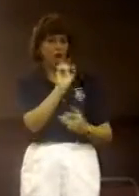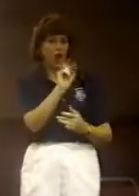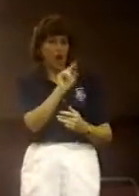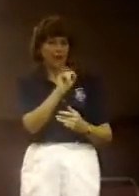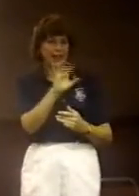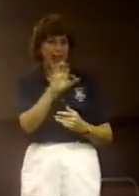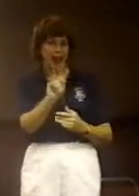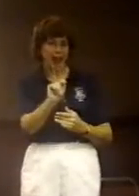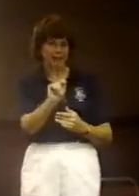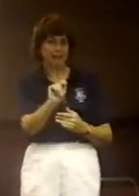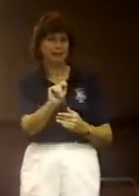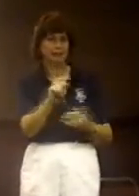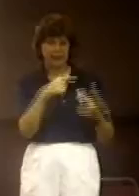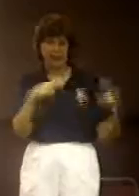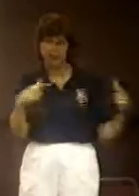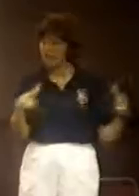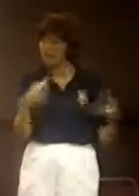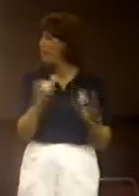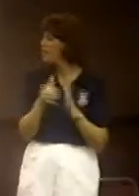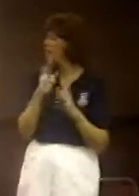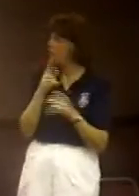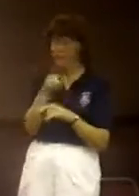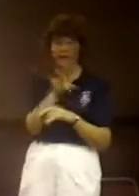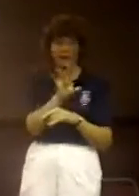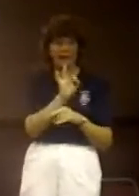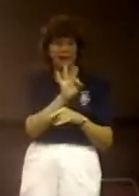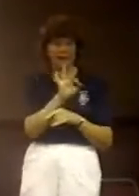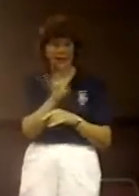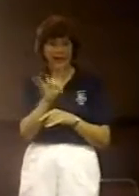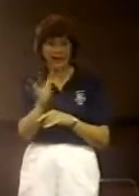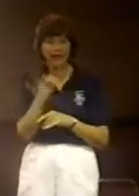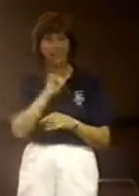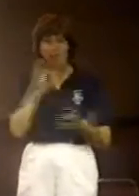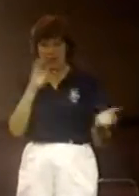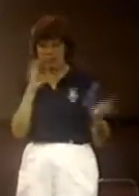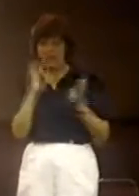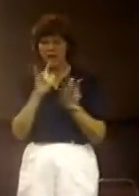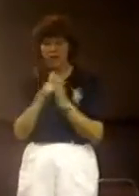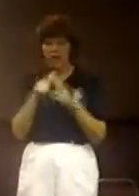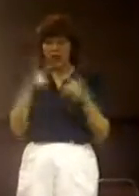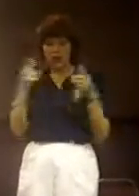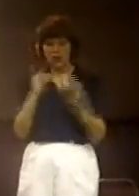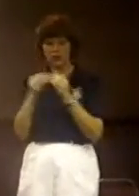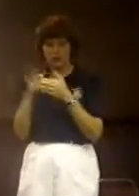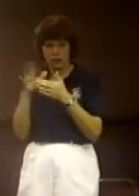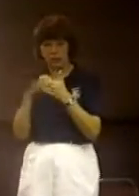1988. Anyway, I compared that large number of students to,